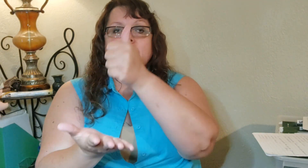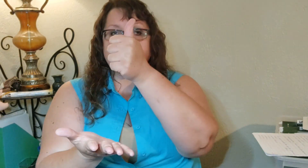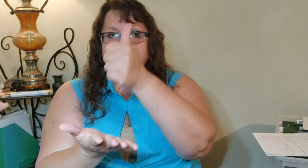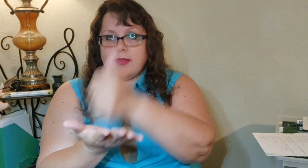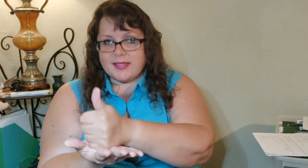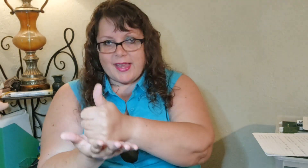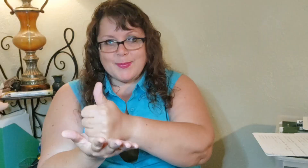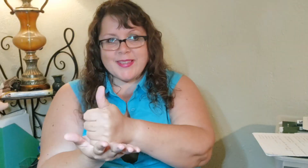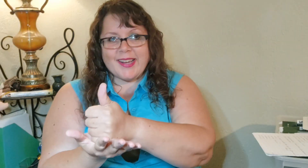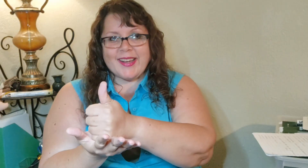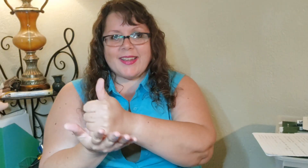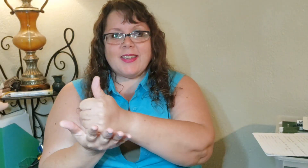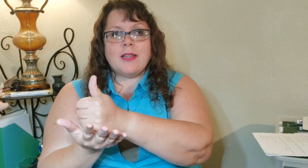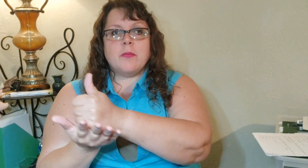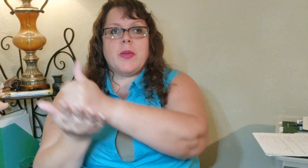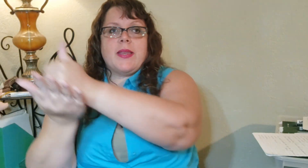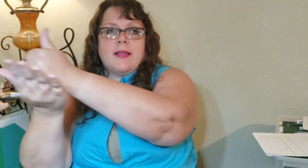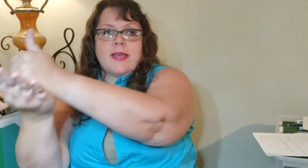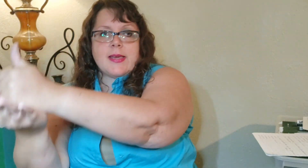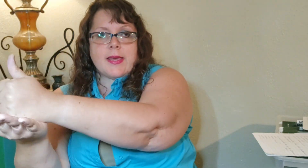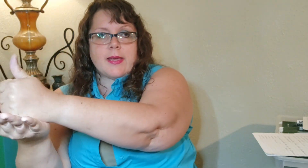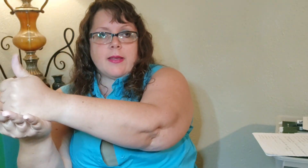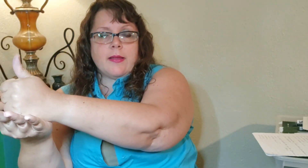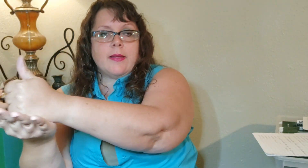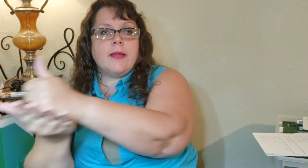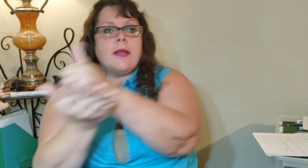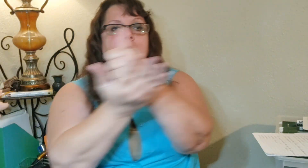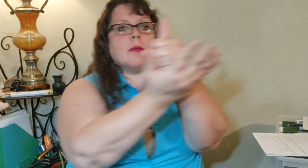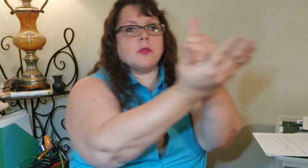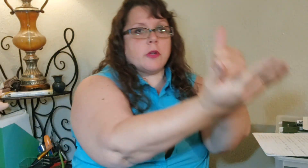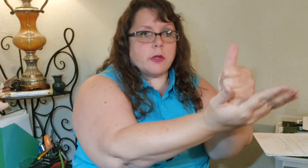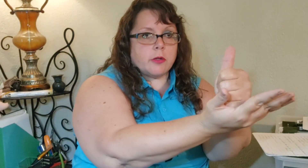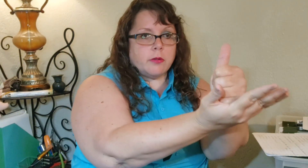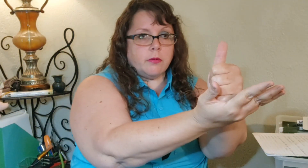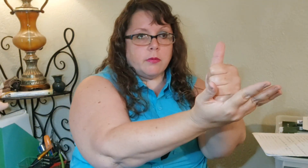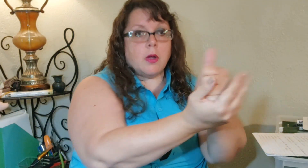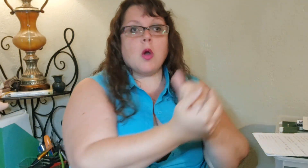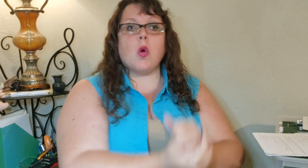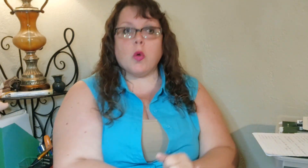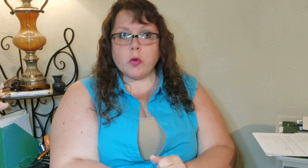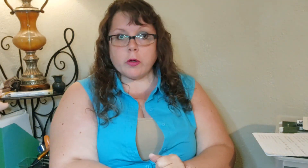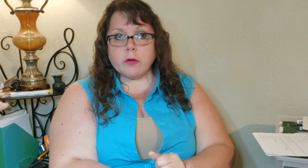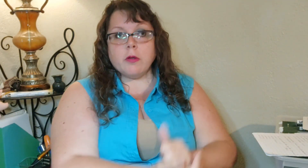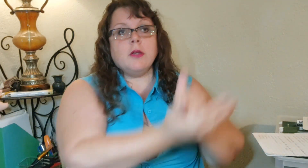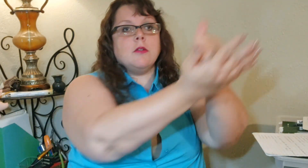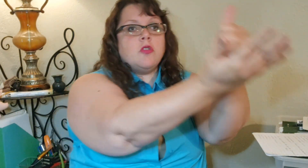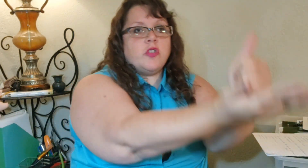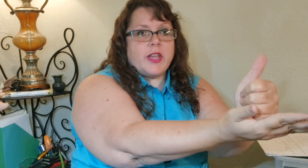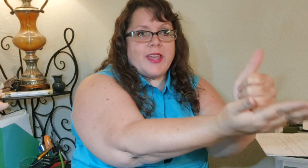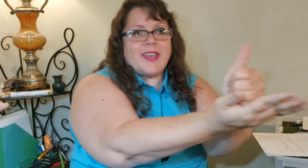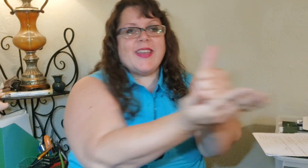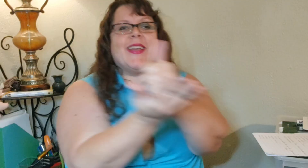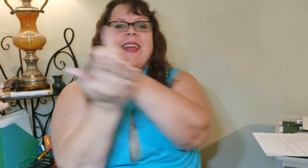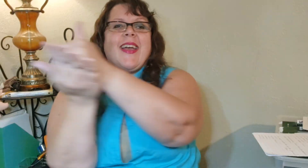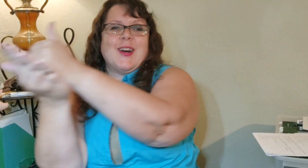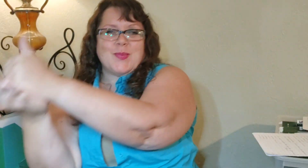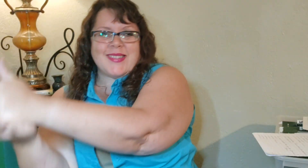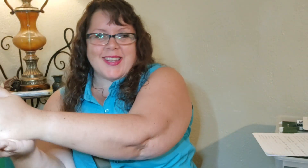it's the same sign but he helps her or she helps